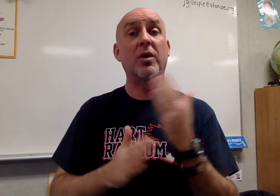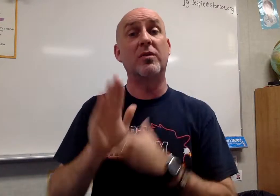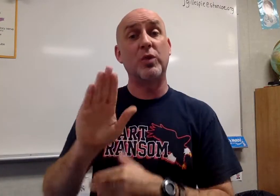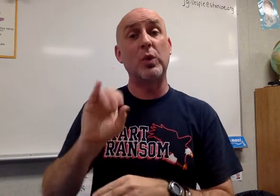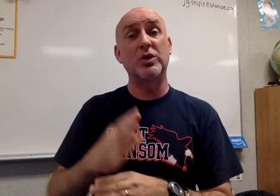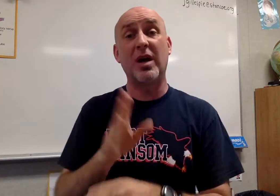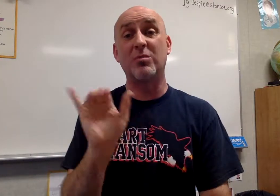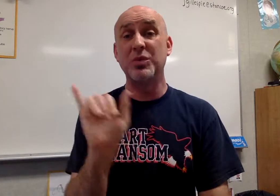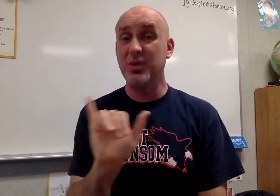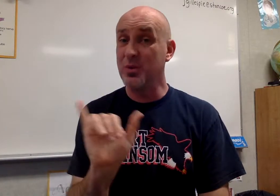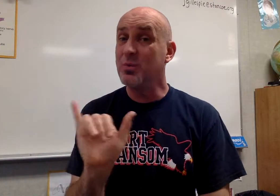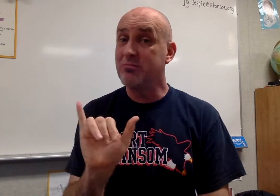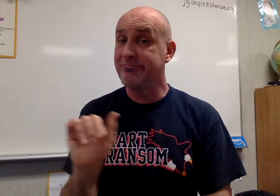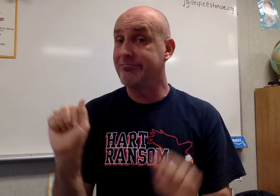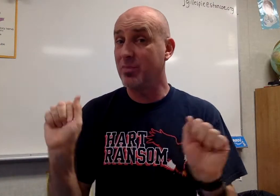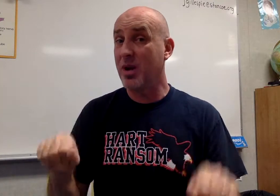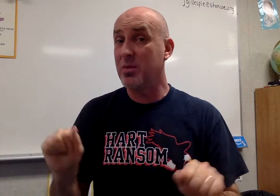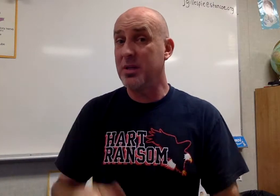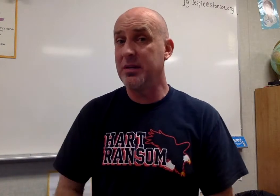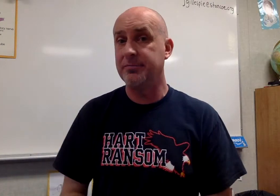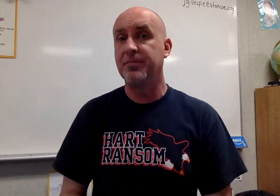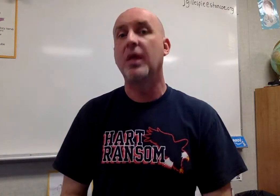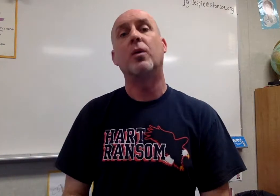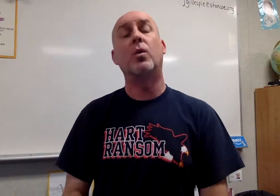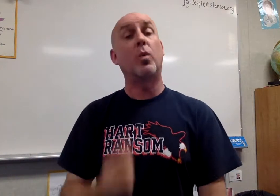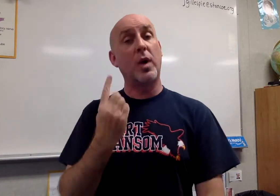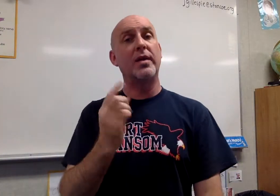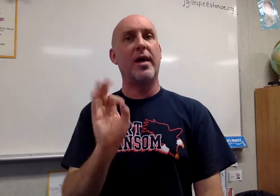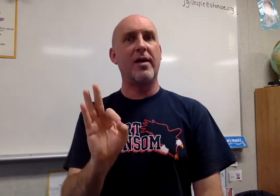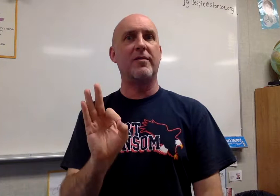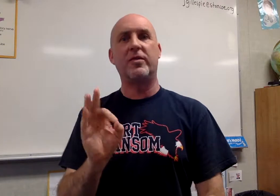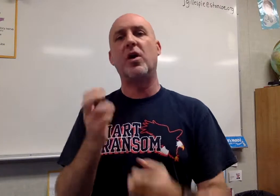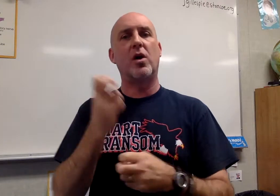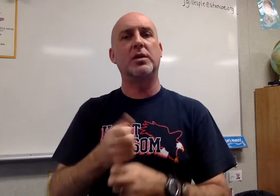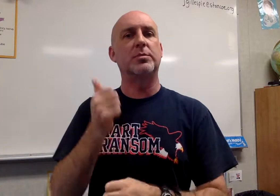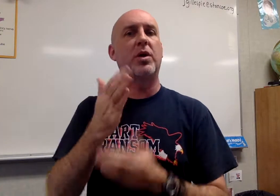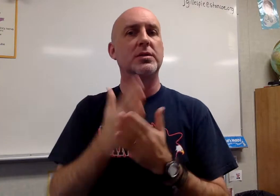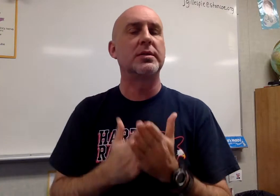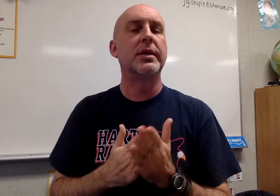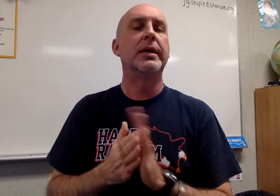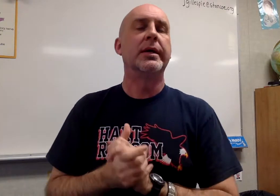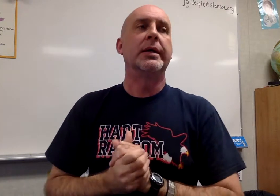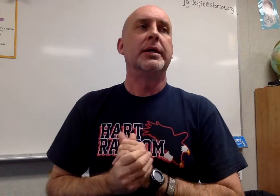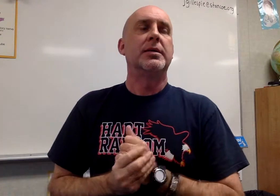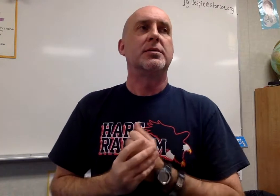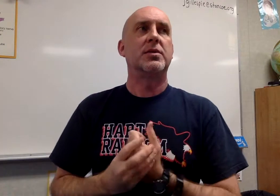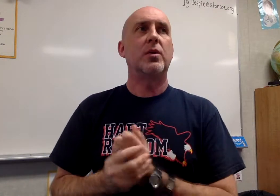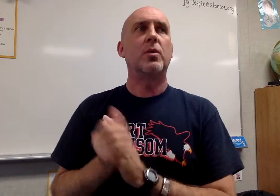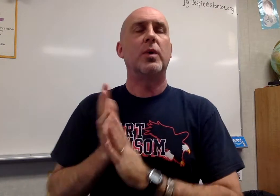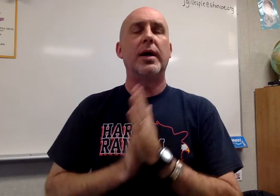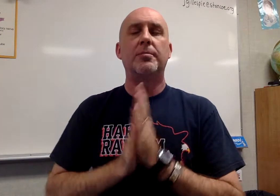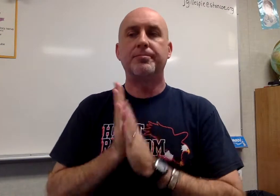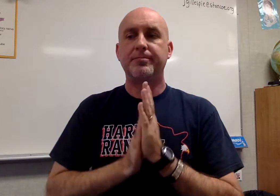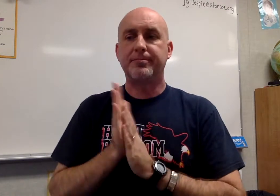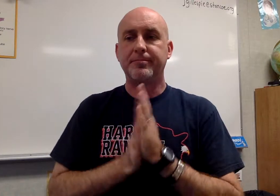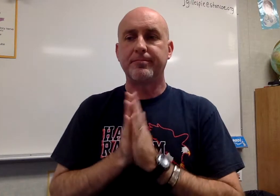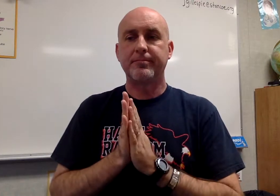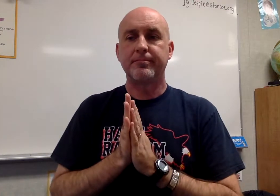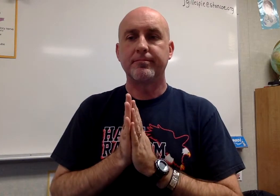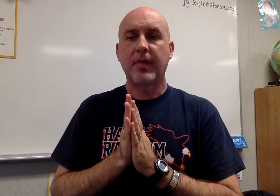of your job too, probably, or one of the hardest parts. So I've